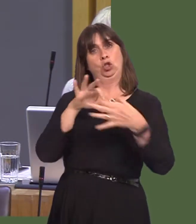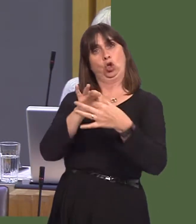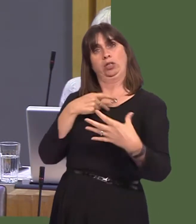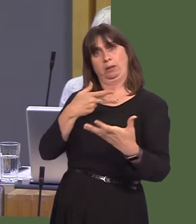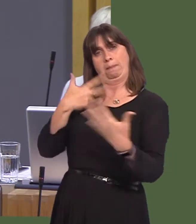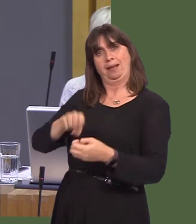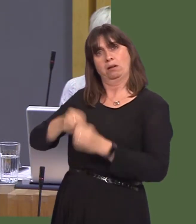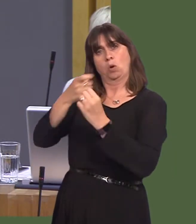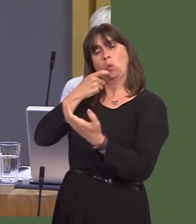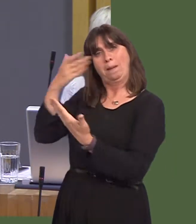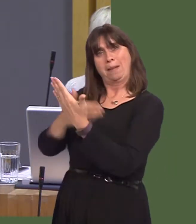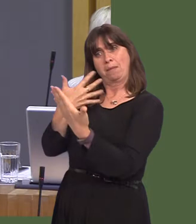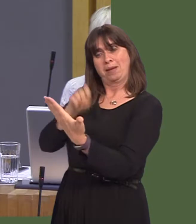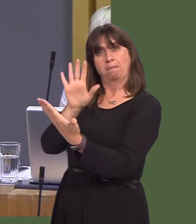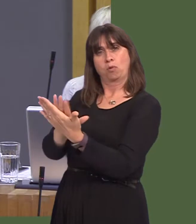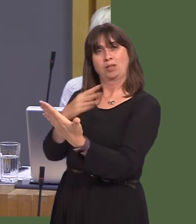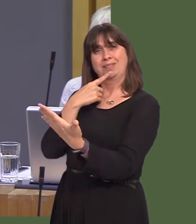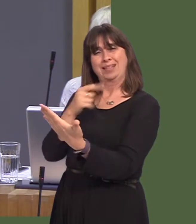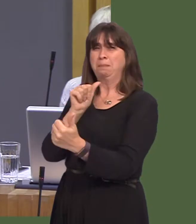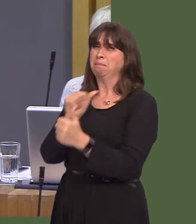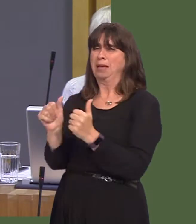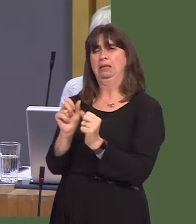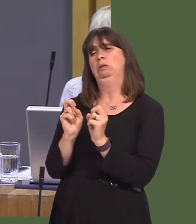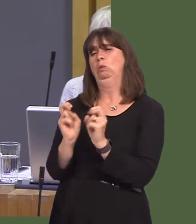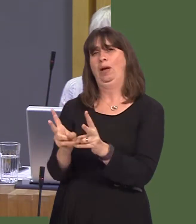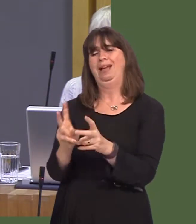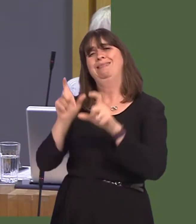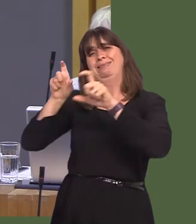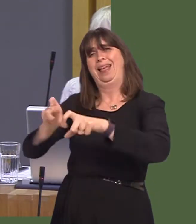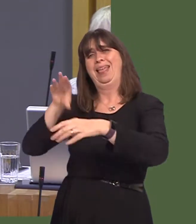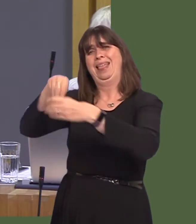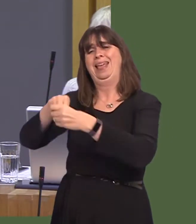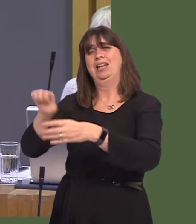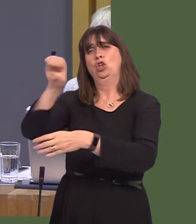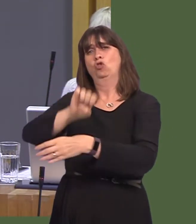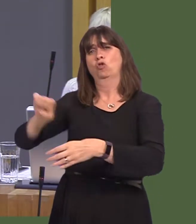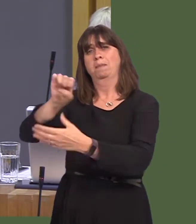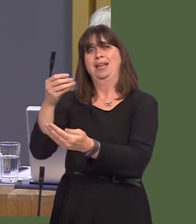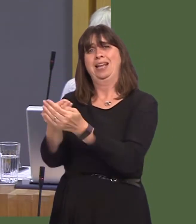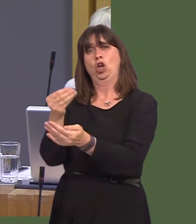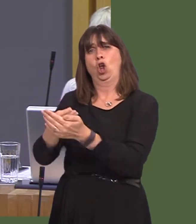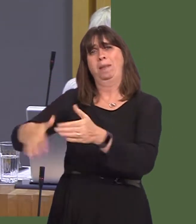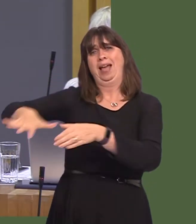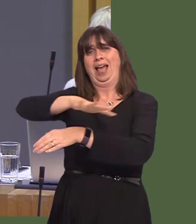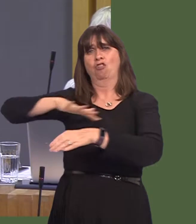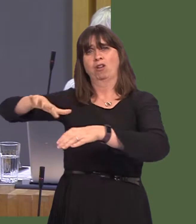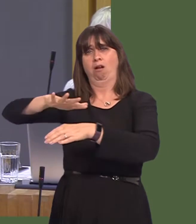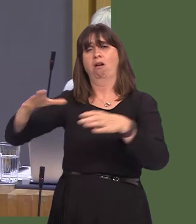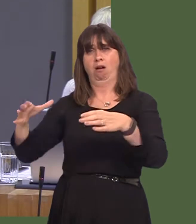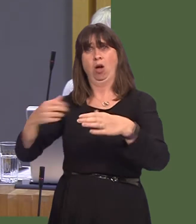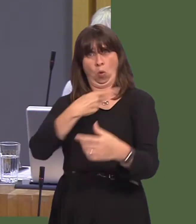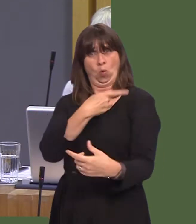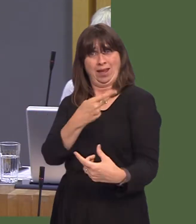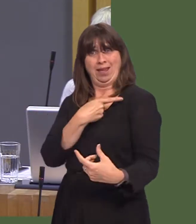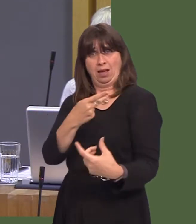least damaging option for Wales is inside the European Economic Area. We co-authored